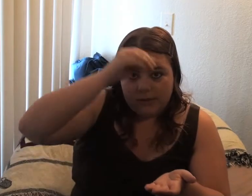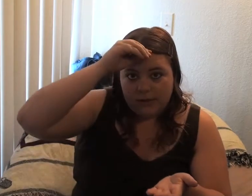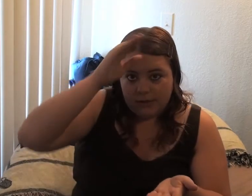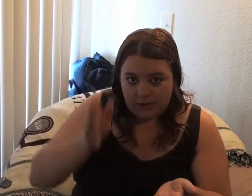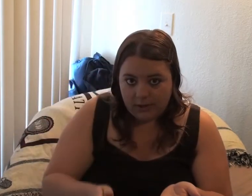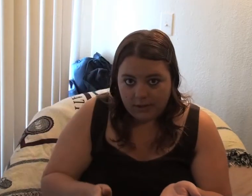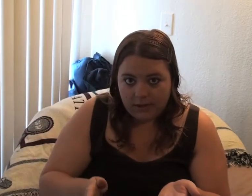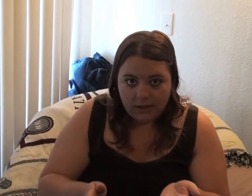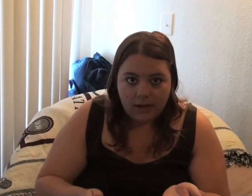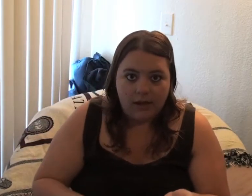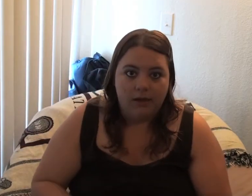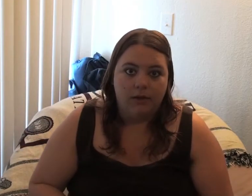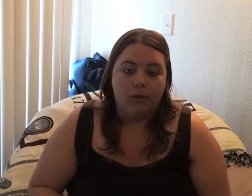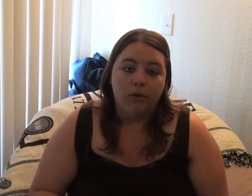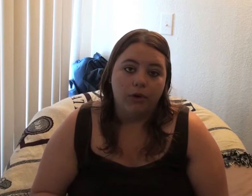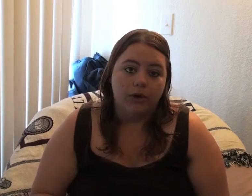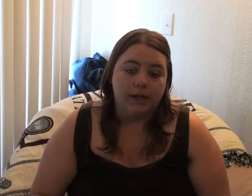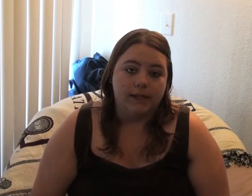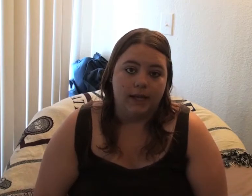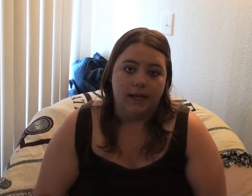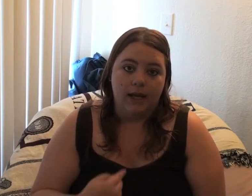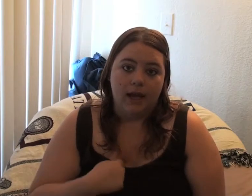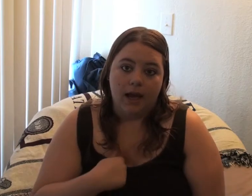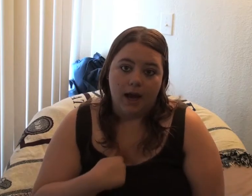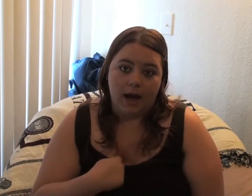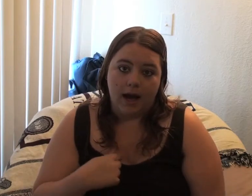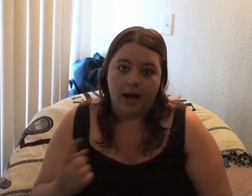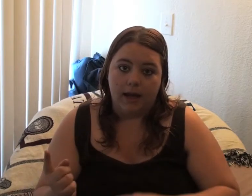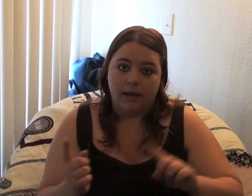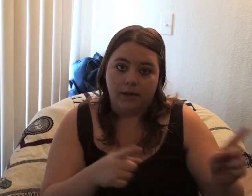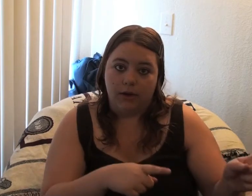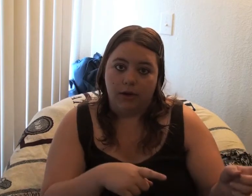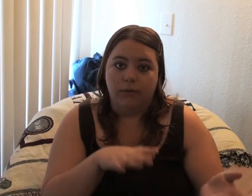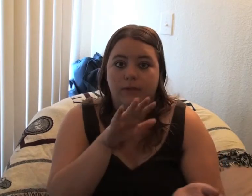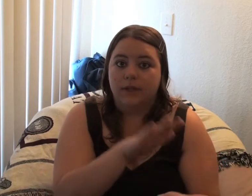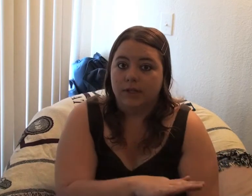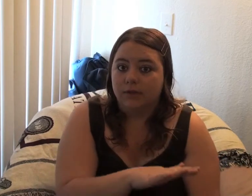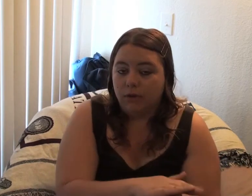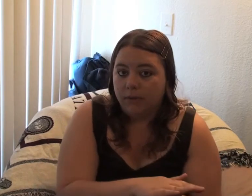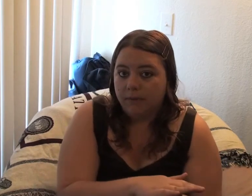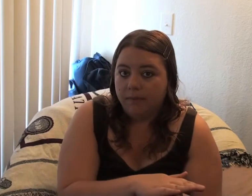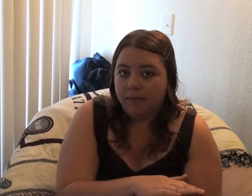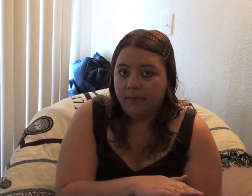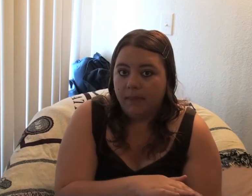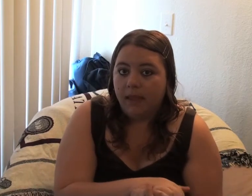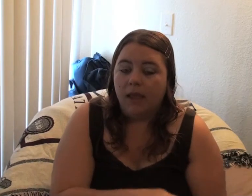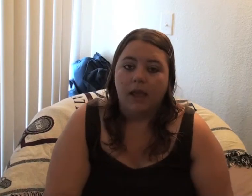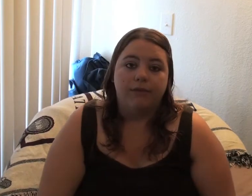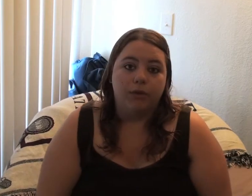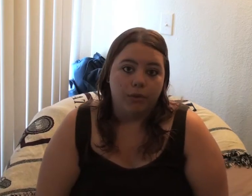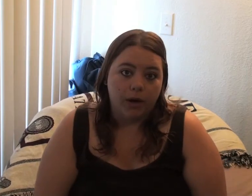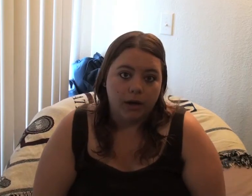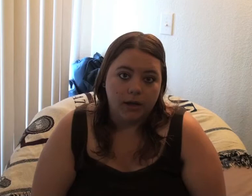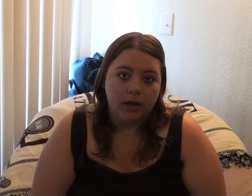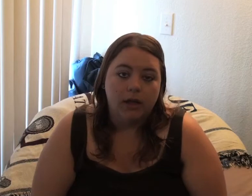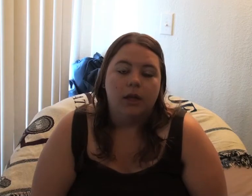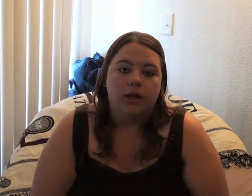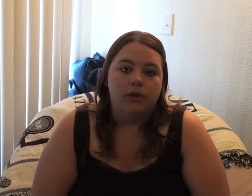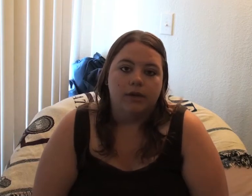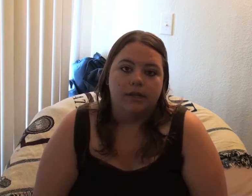Student. Or you can say, I go to school. If you work, you can